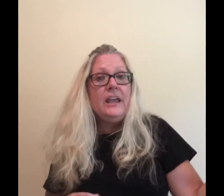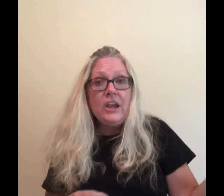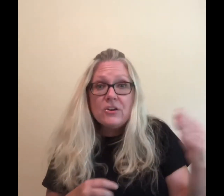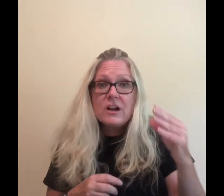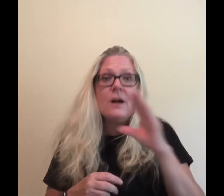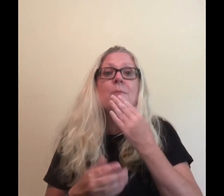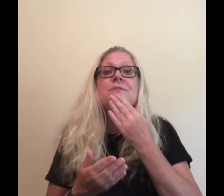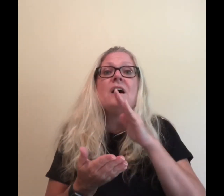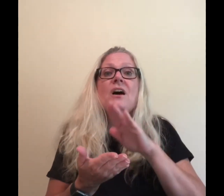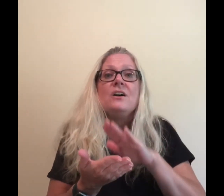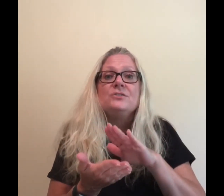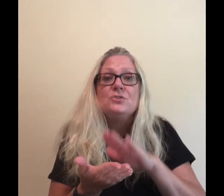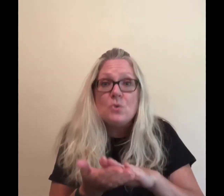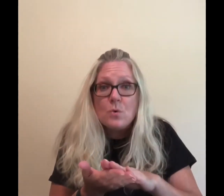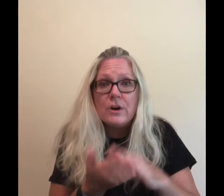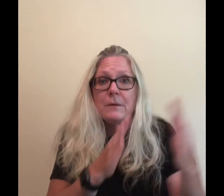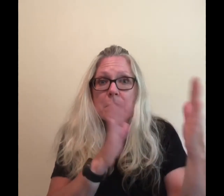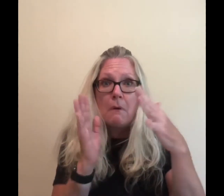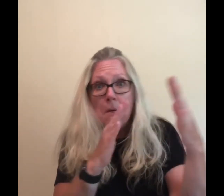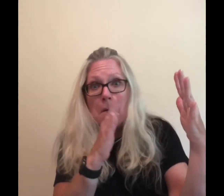Here comes a storm.